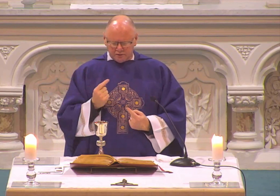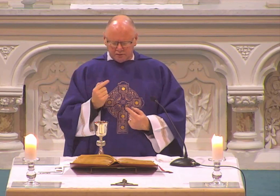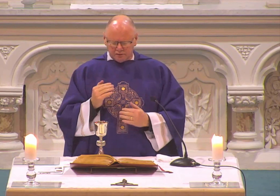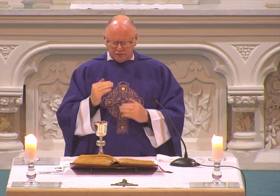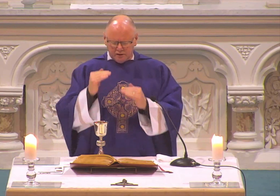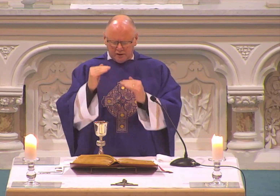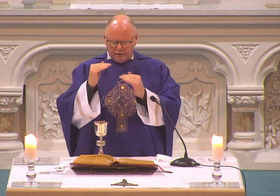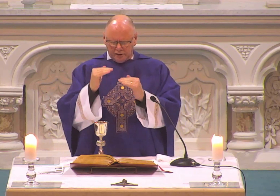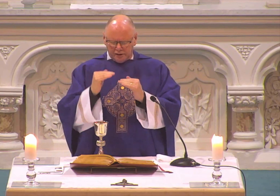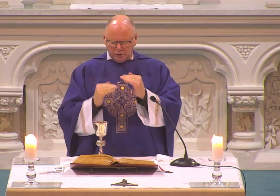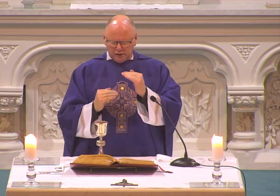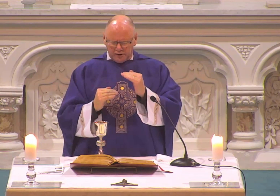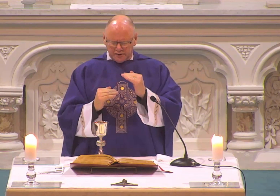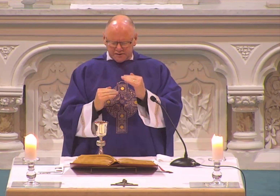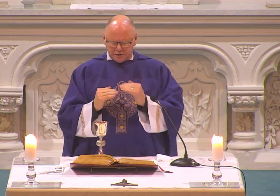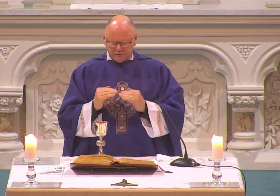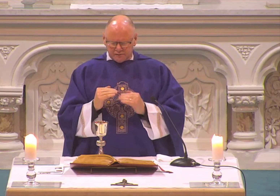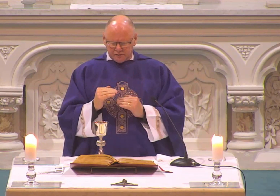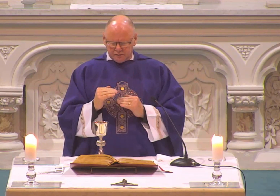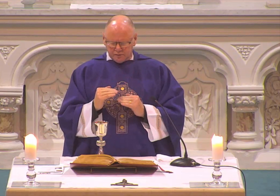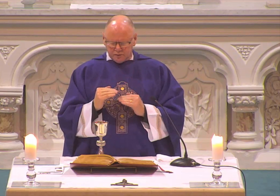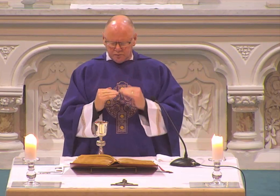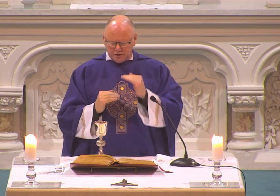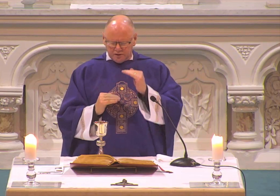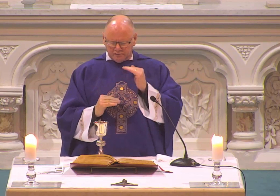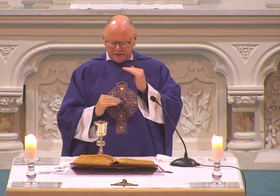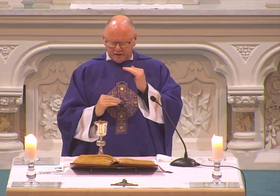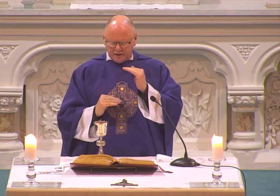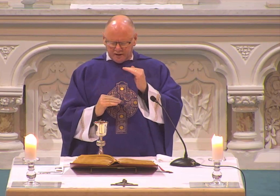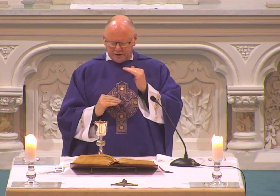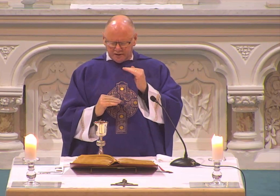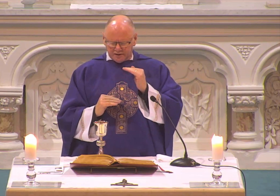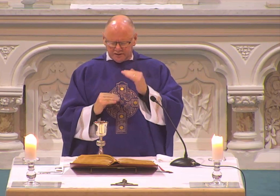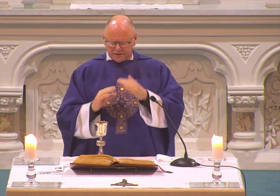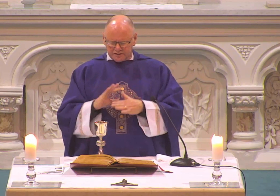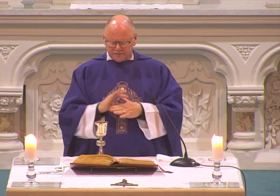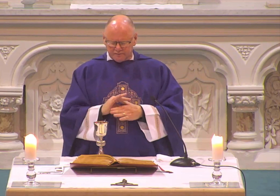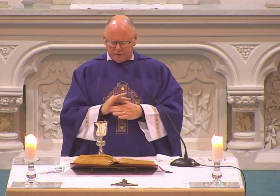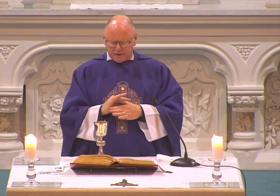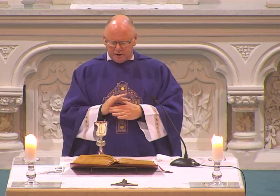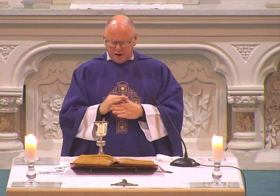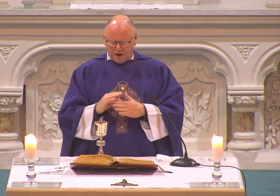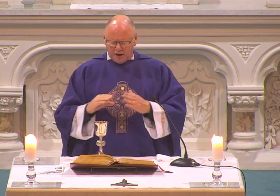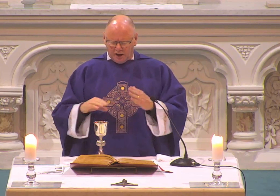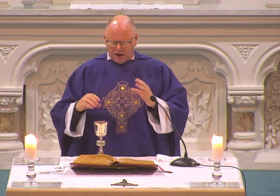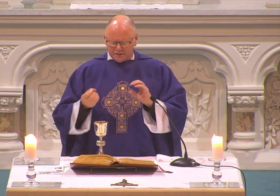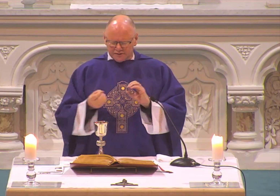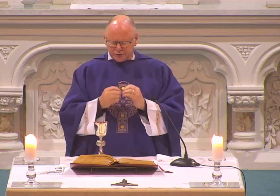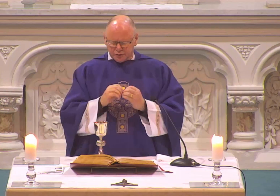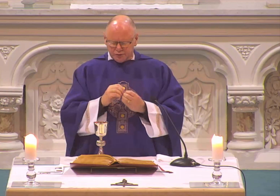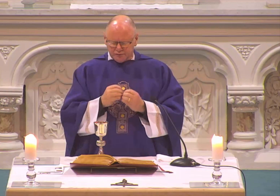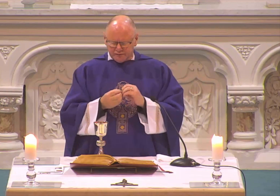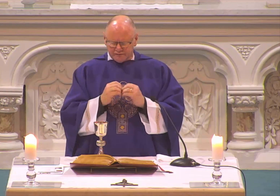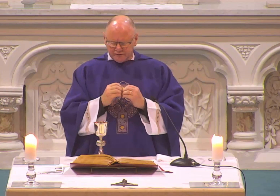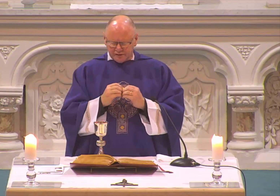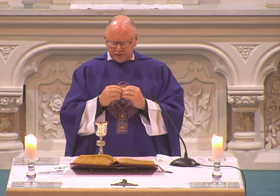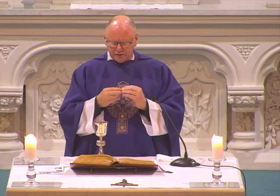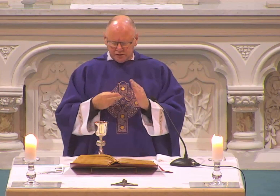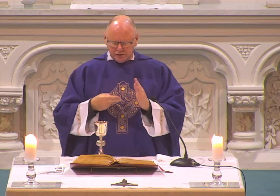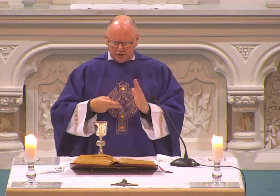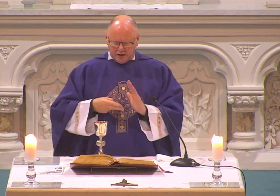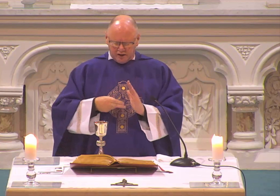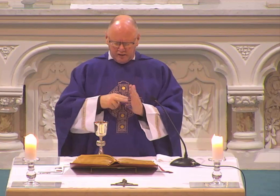coming the lowliness of human flesh, and so